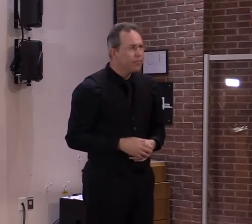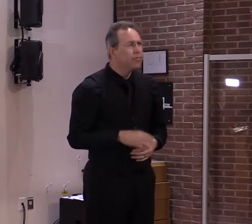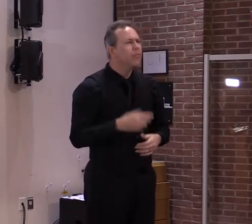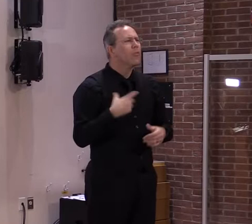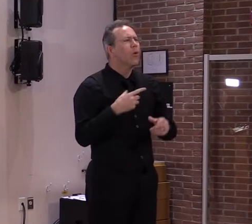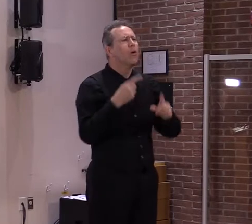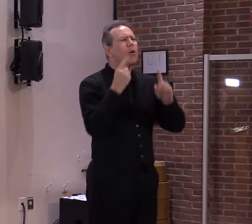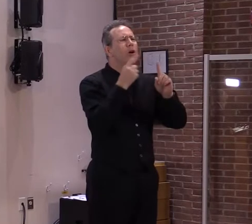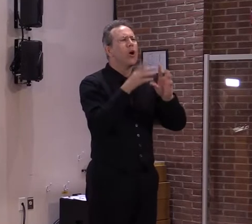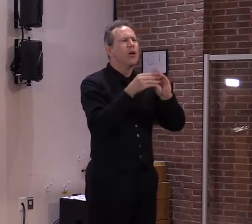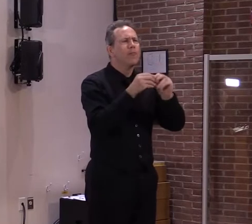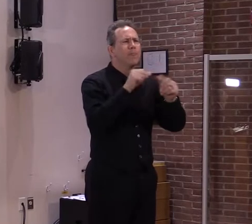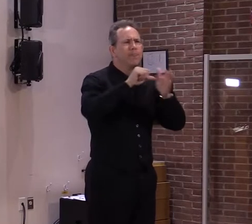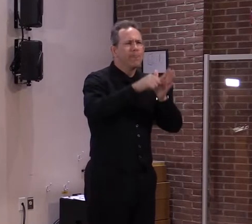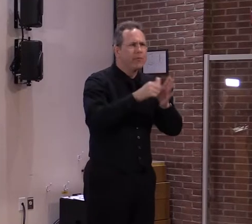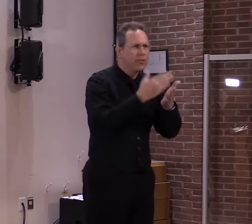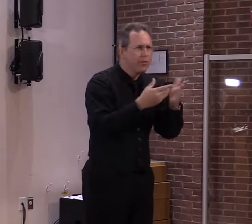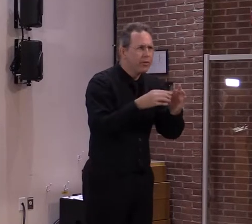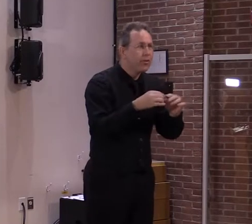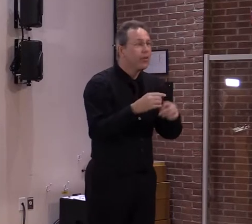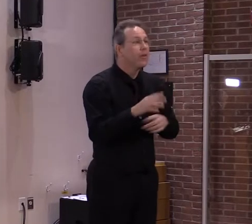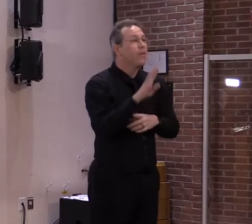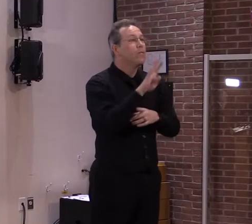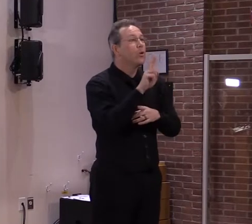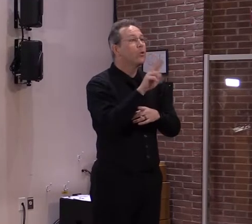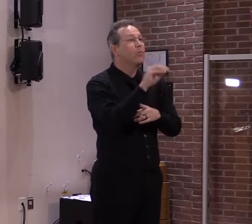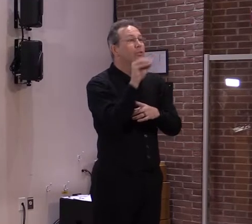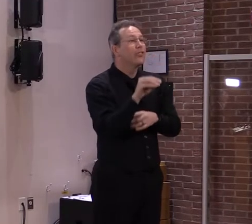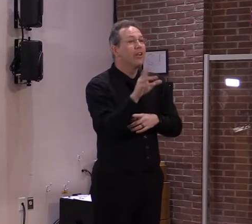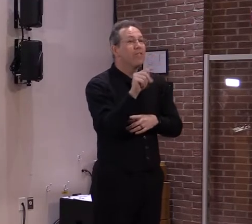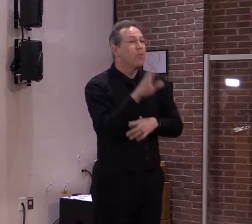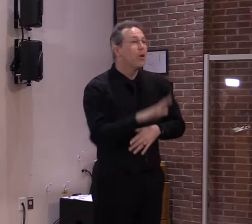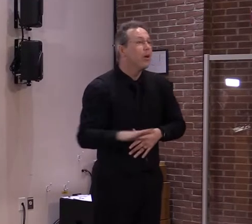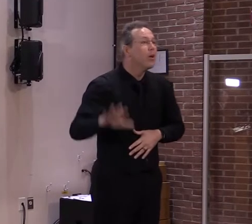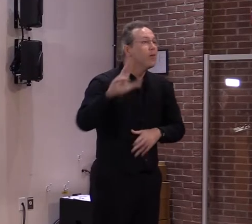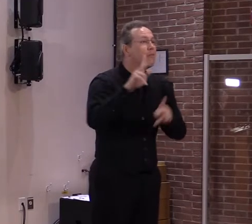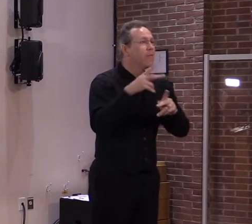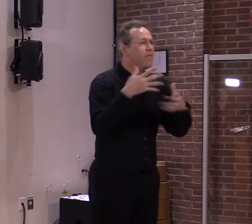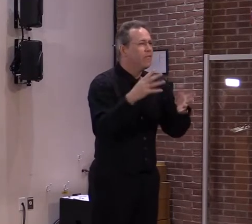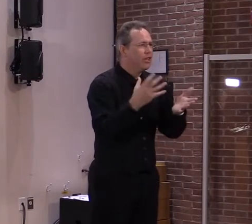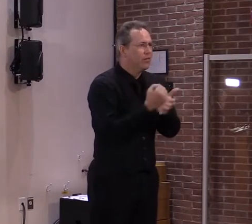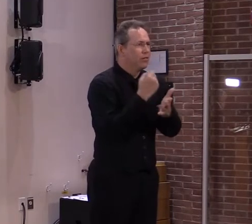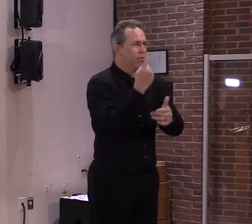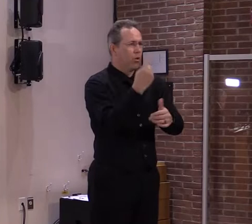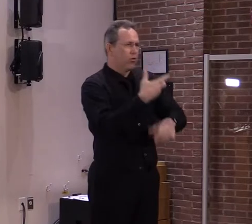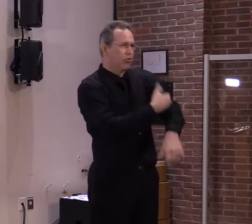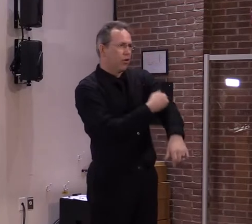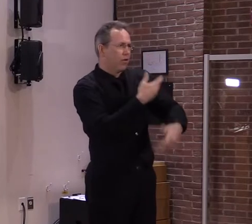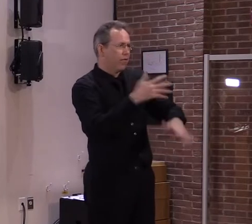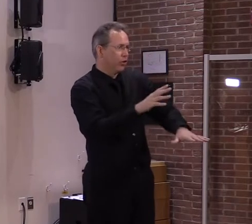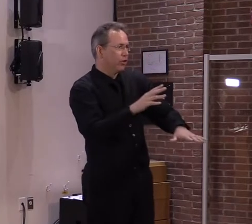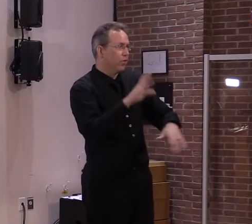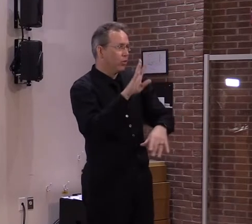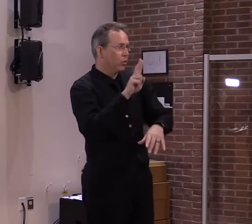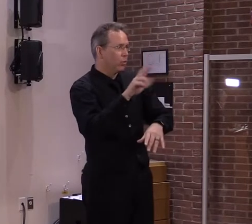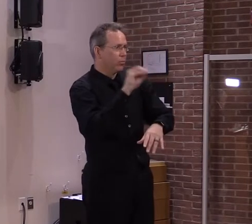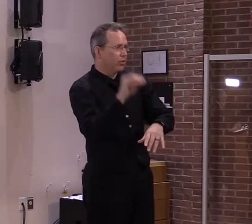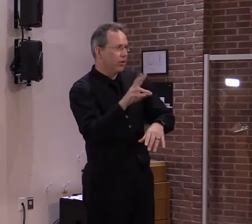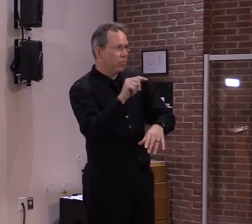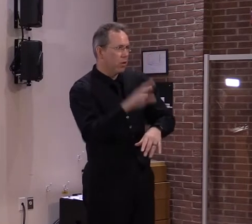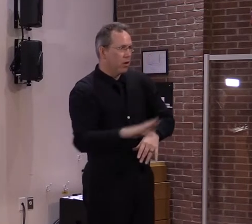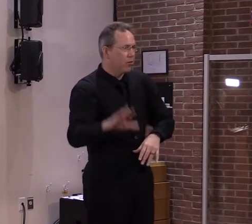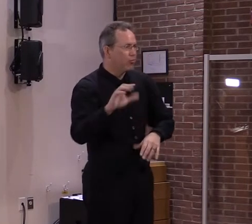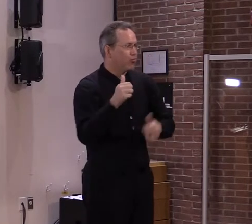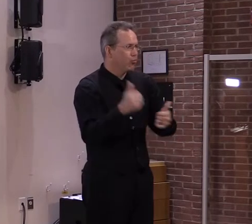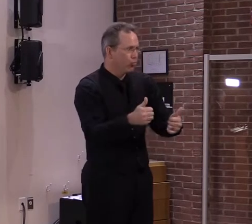today, 42% of Vermonters have received at least one dose of COVID-19 vaccine. And